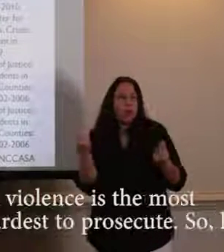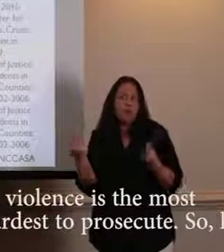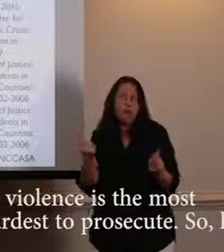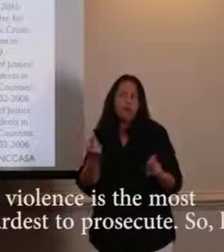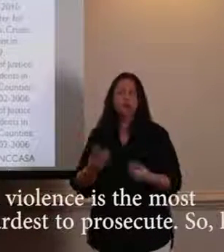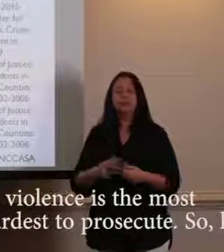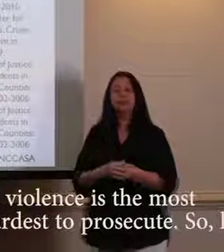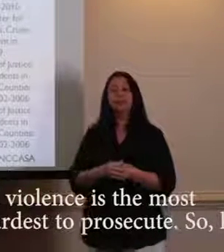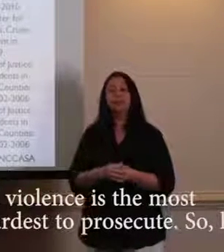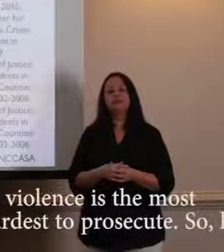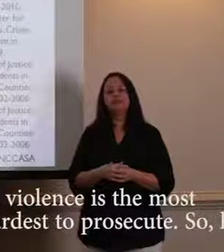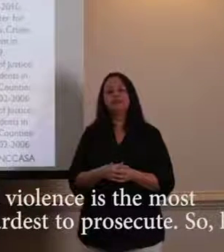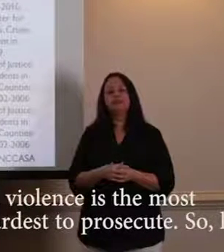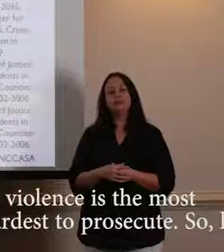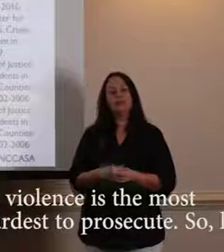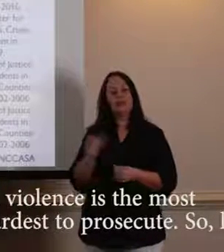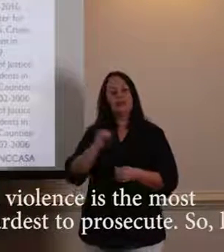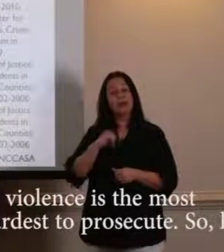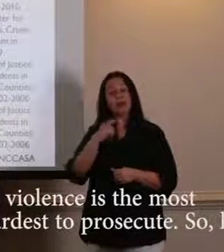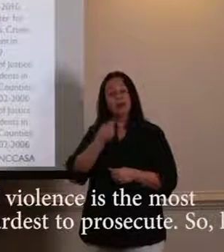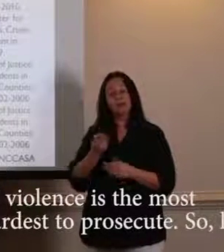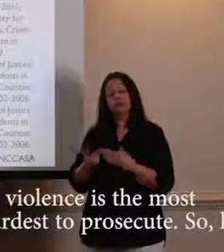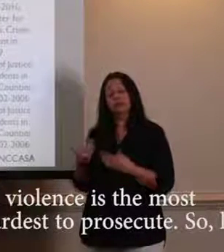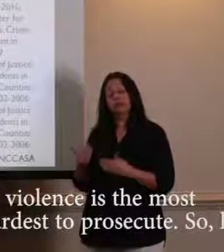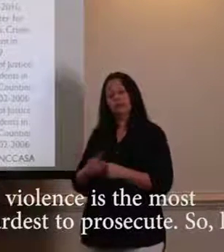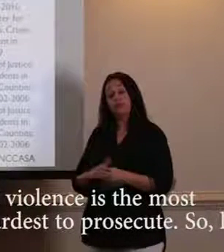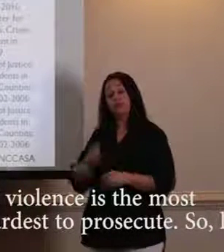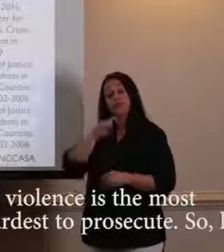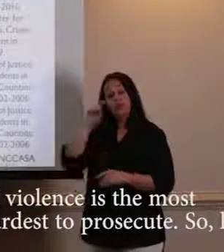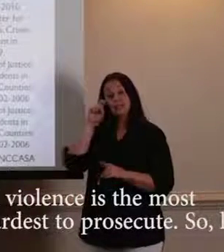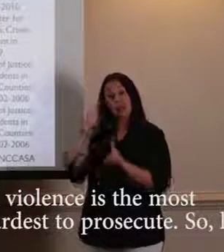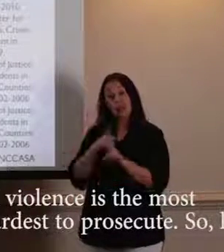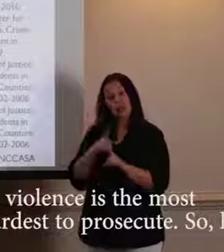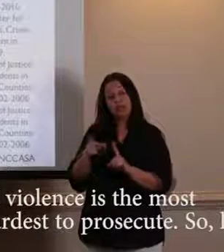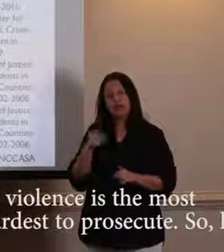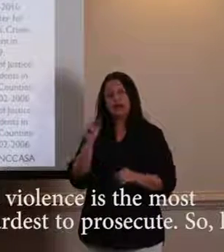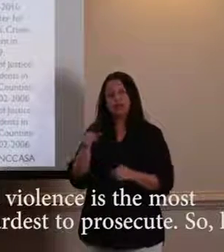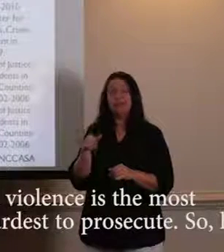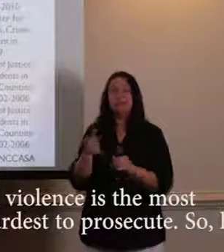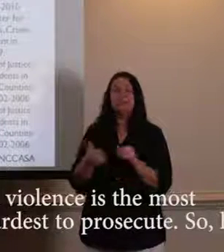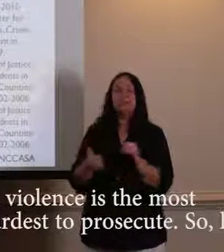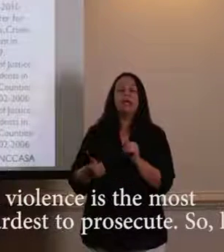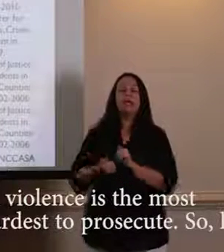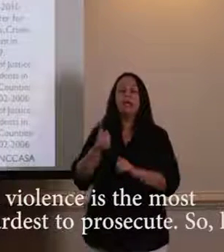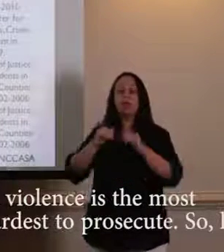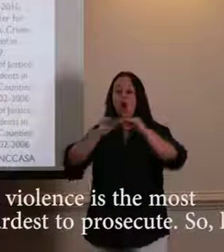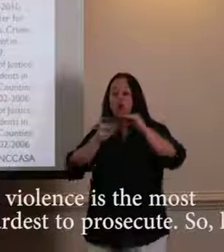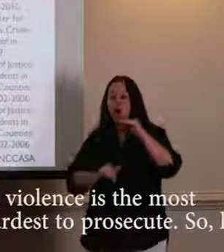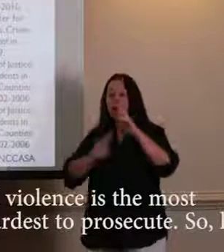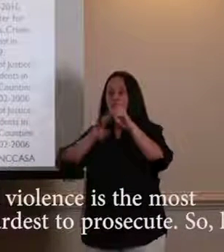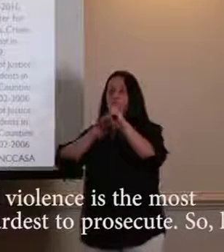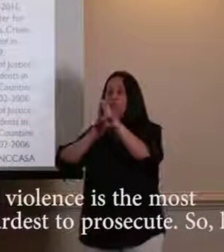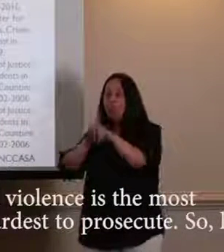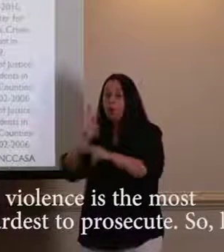So, like we said earlier, sexual violence is the hardest, most underreported crime and hardest to prosecute.